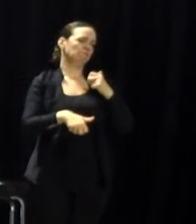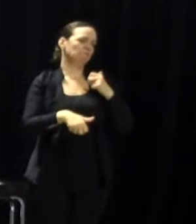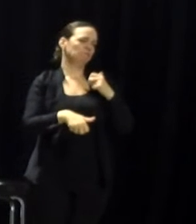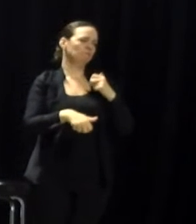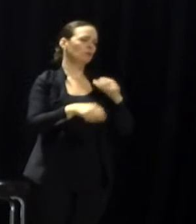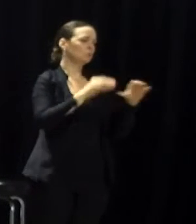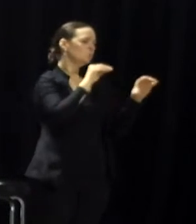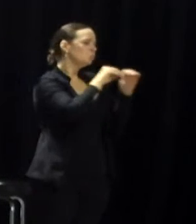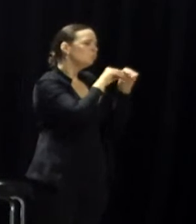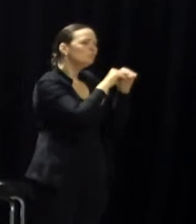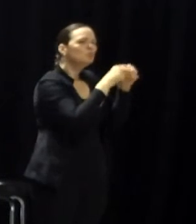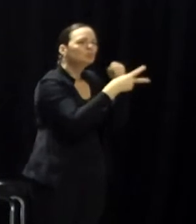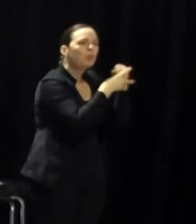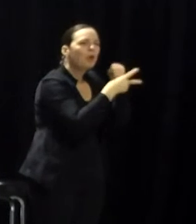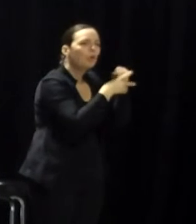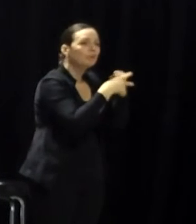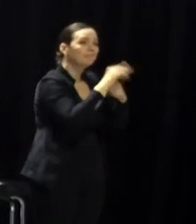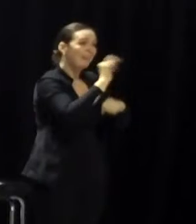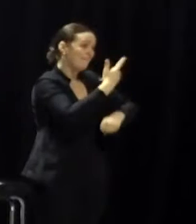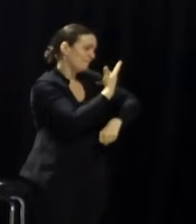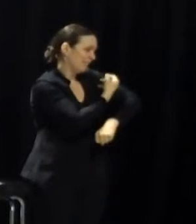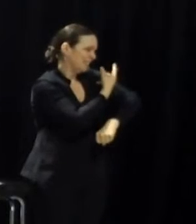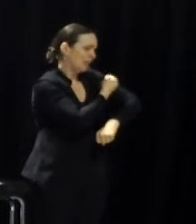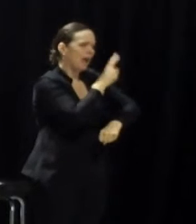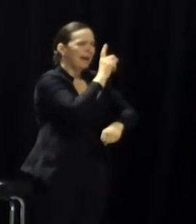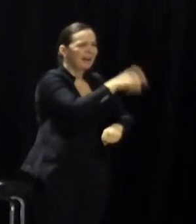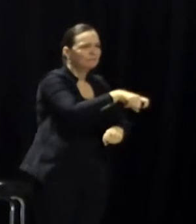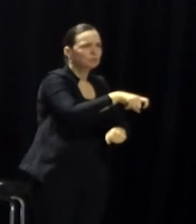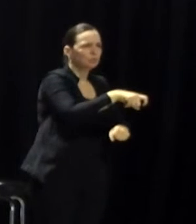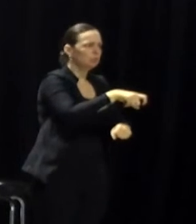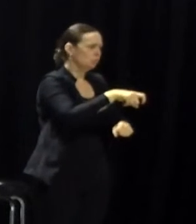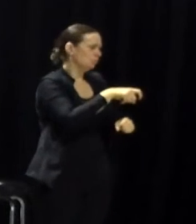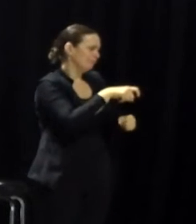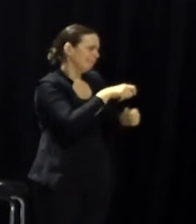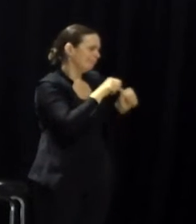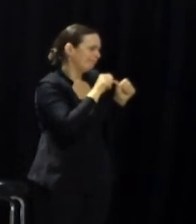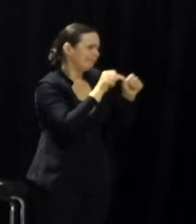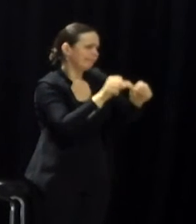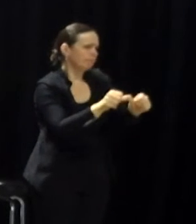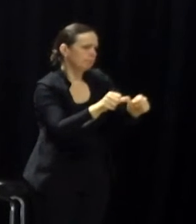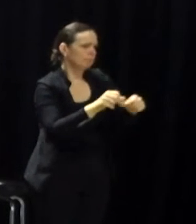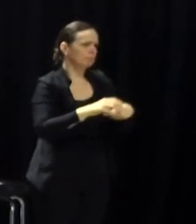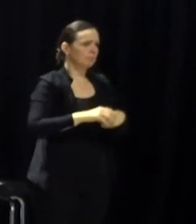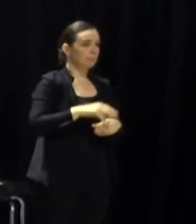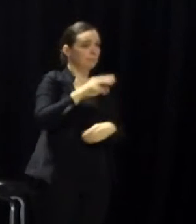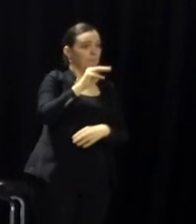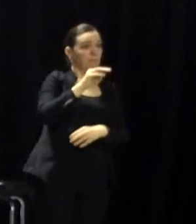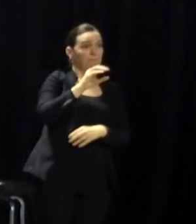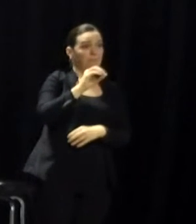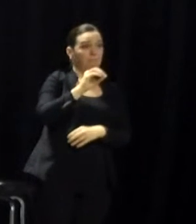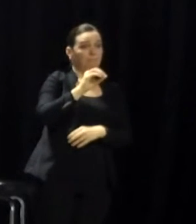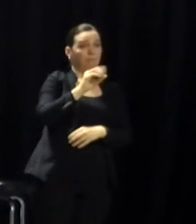we're probably going to be administering the Moderna vaccine. That would make more sense for us.